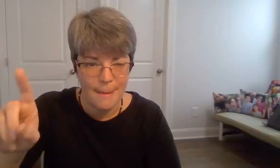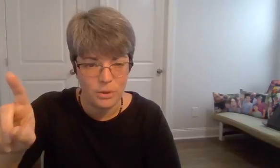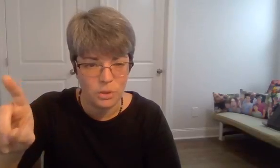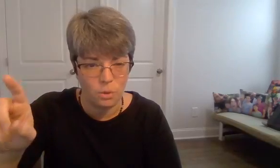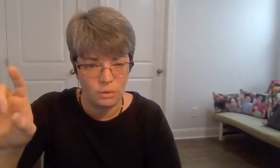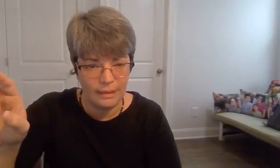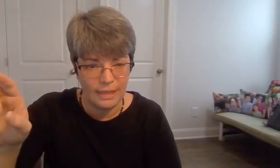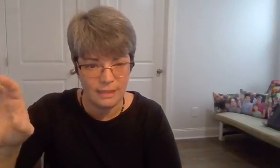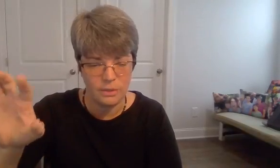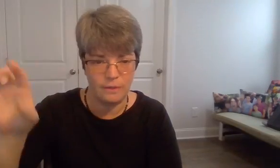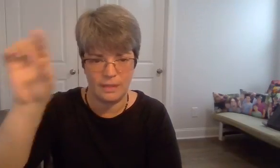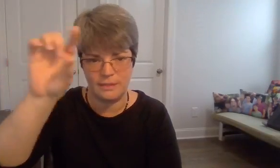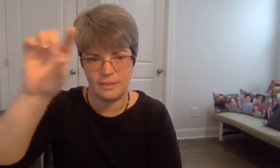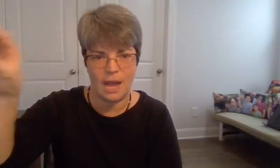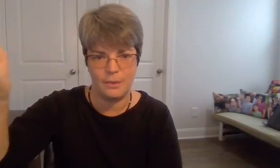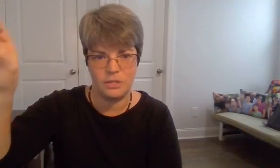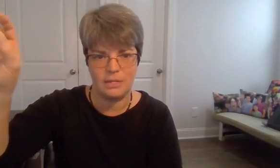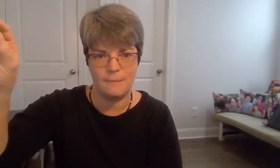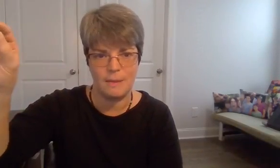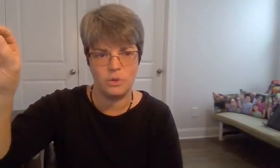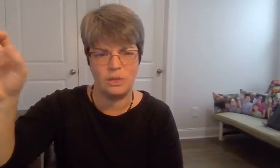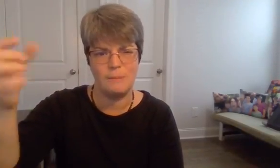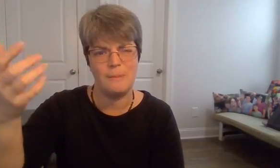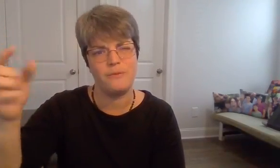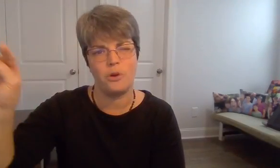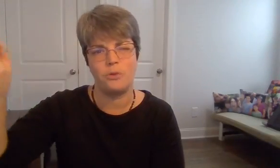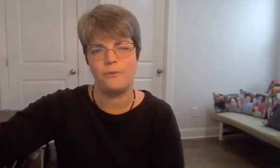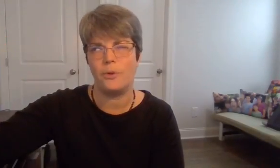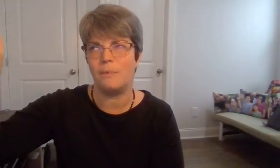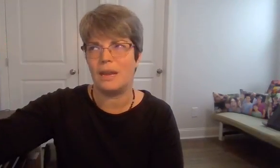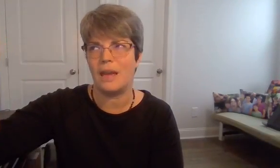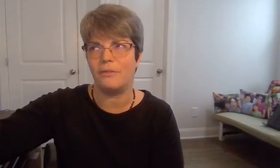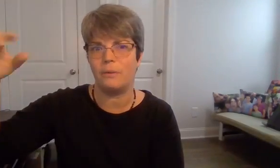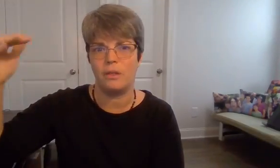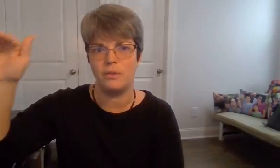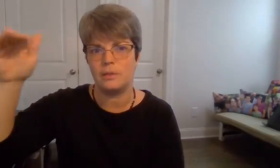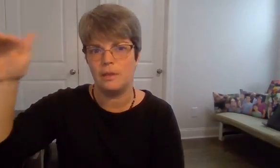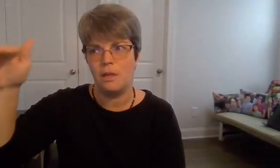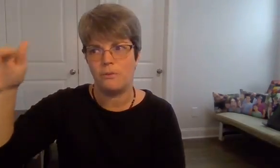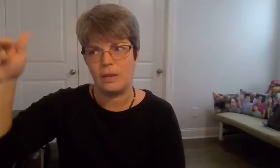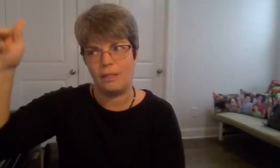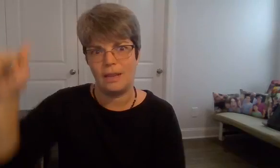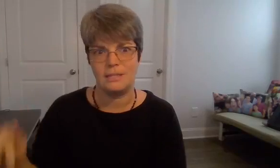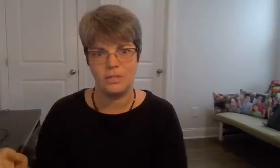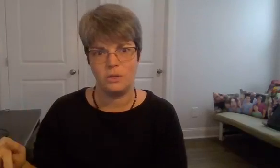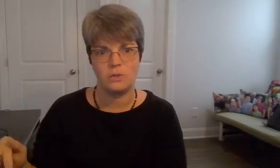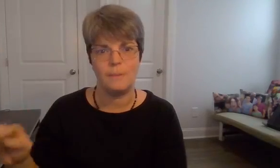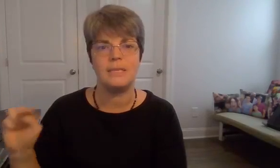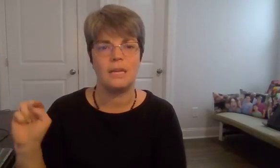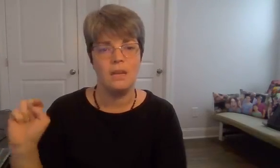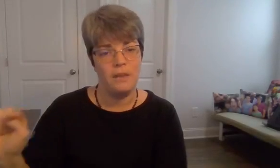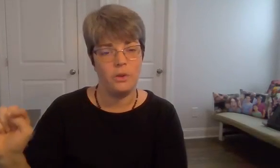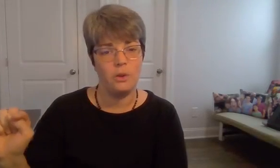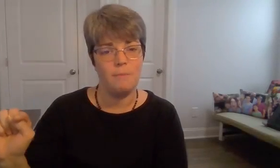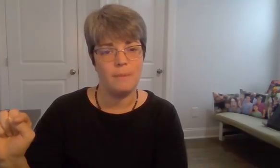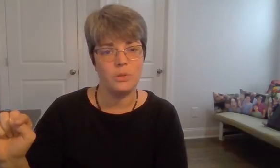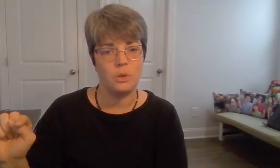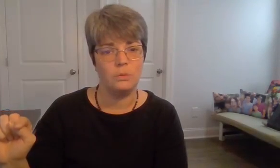members only link. So if at the top it should say members only, maybe if you're on the phone it might have like one of those 3 lines that you can drop it down. If you go to members